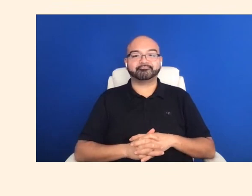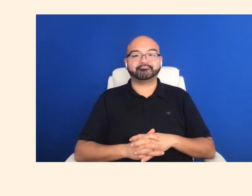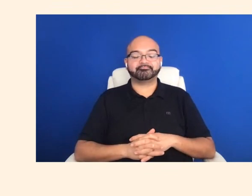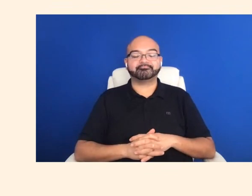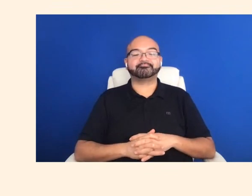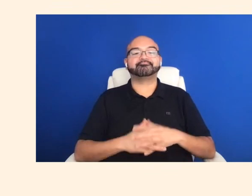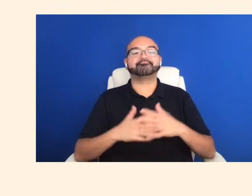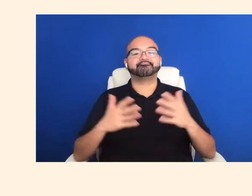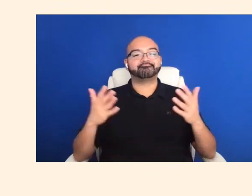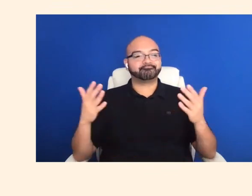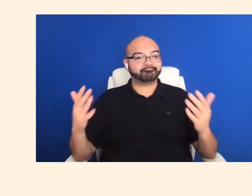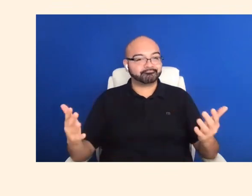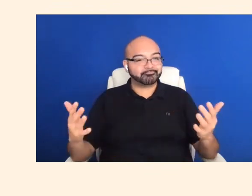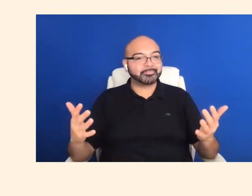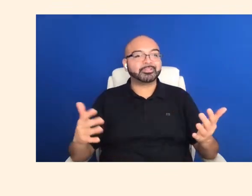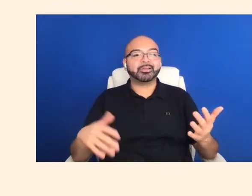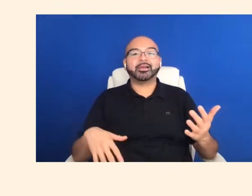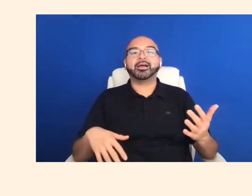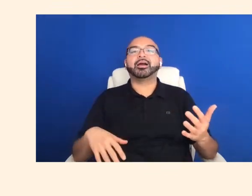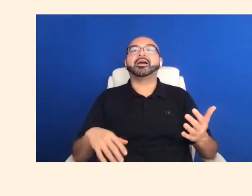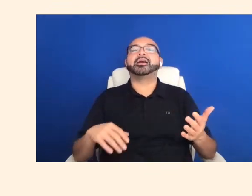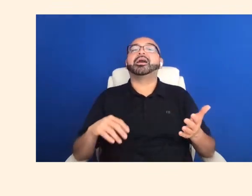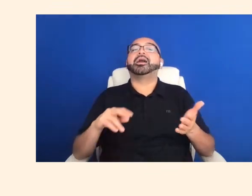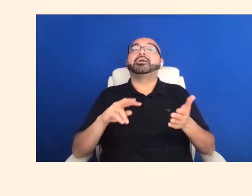So when you have